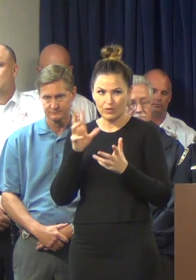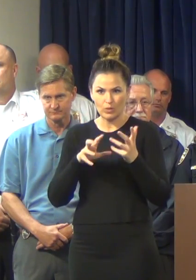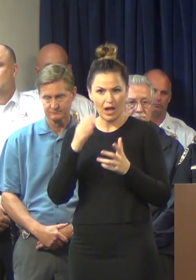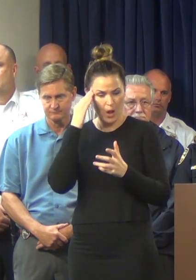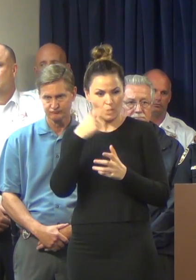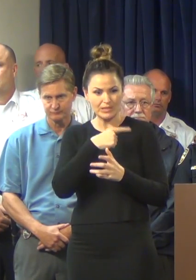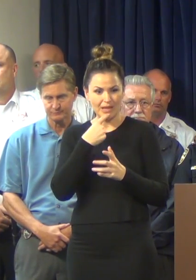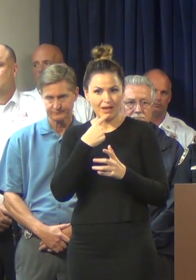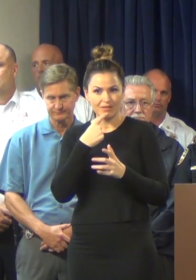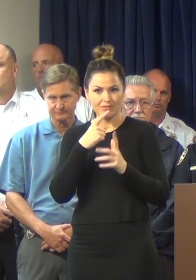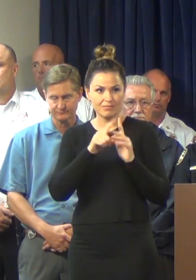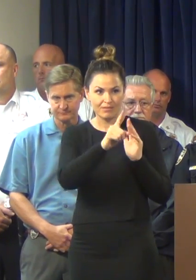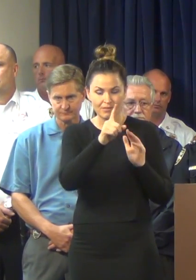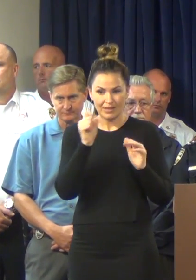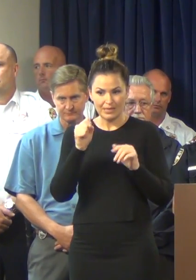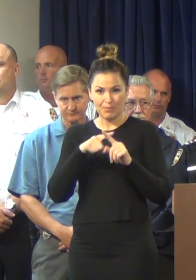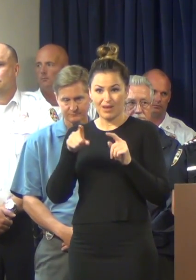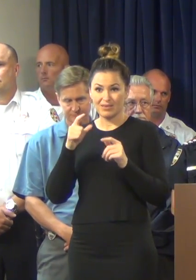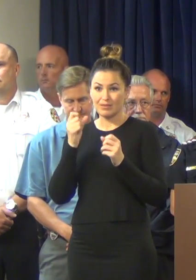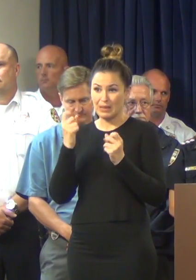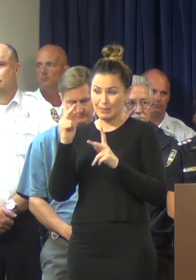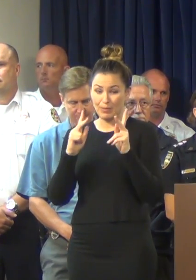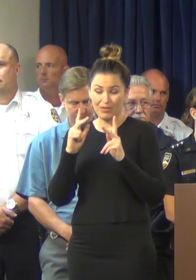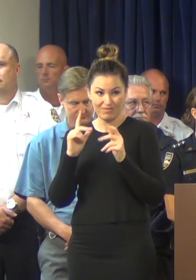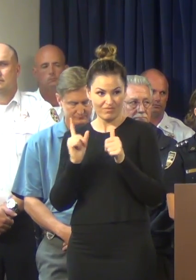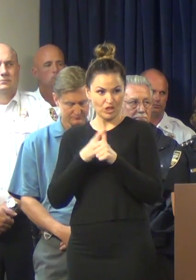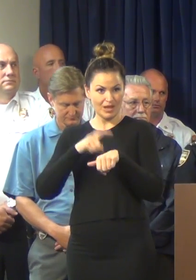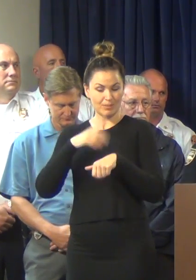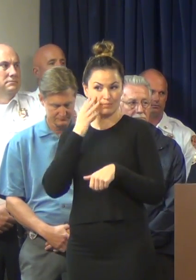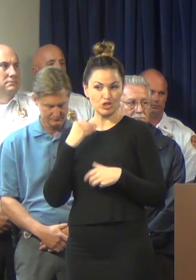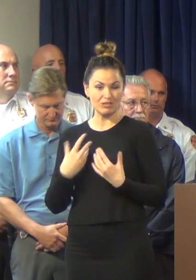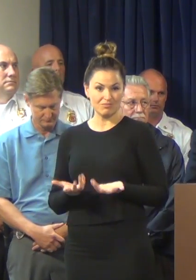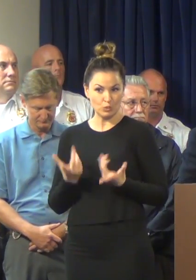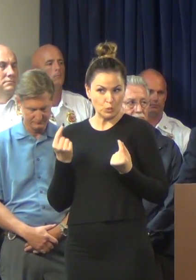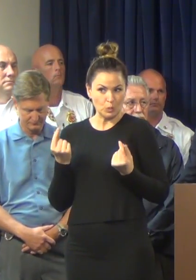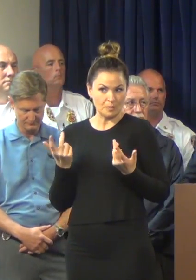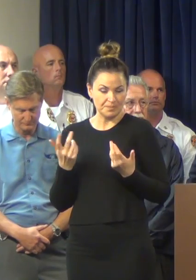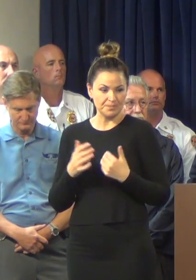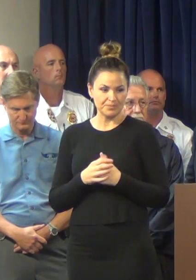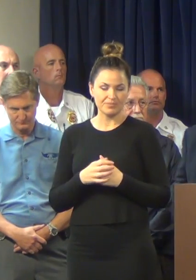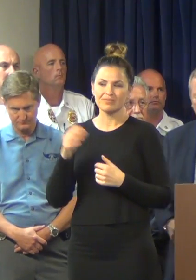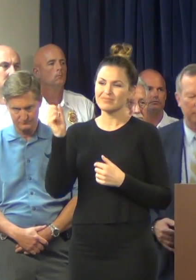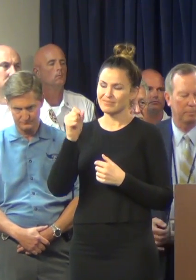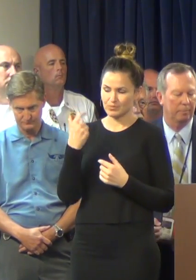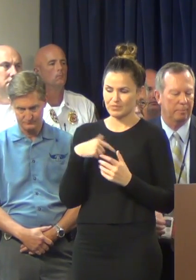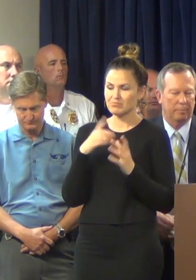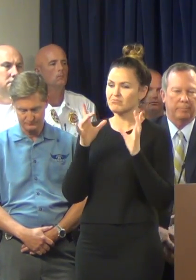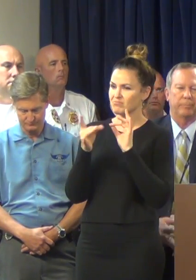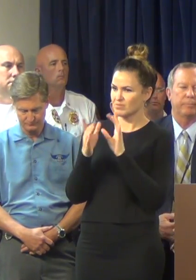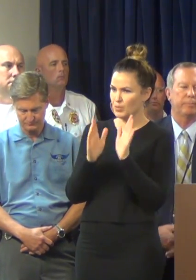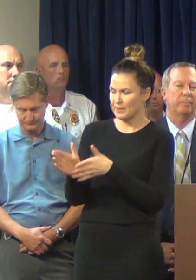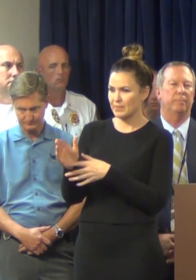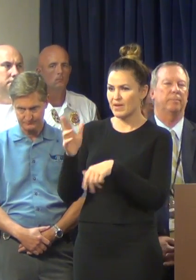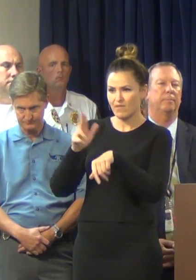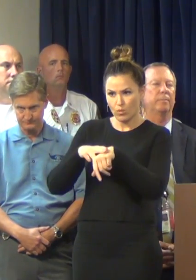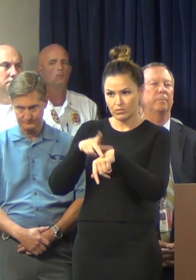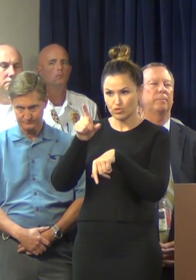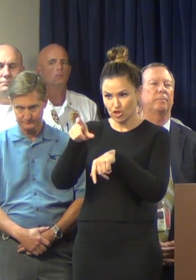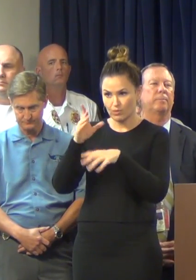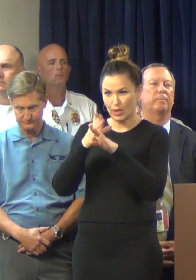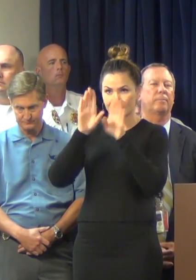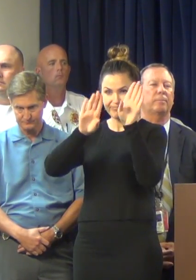you're saying the preps, but this is the first time for many people. Yeah, I mean, sure. Look, we've talked about the preps. Absolutely. You should be boarding up your